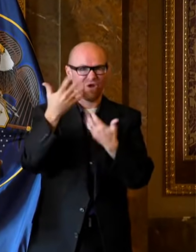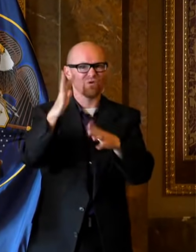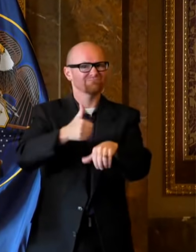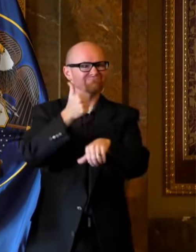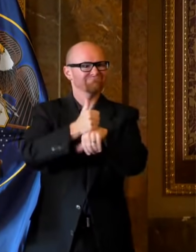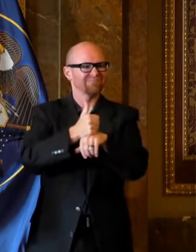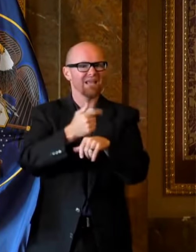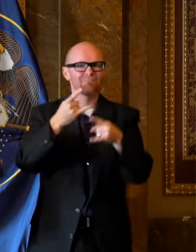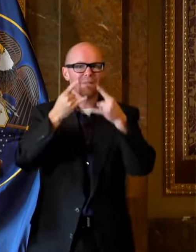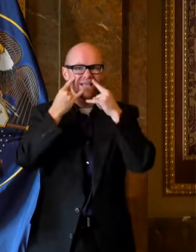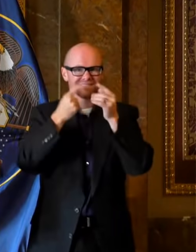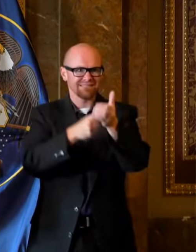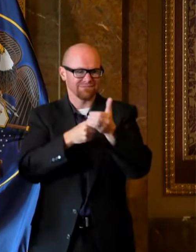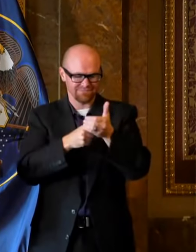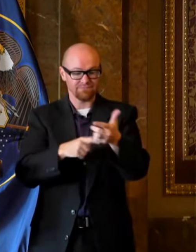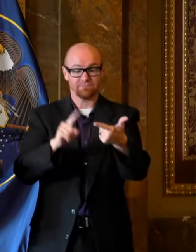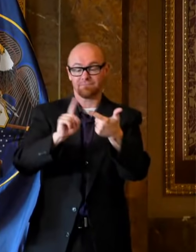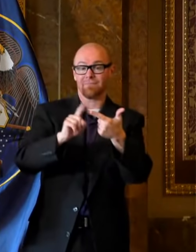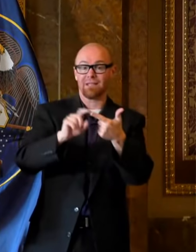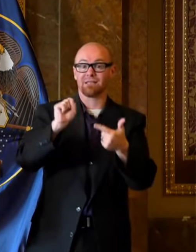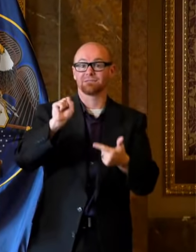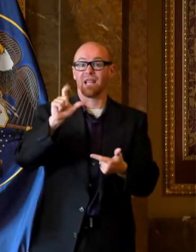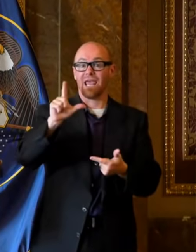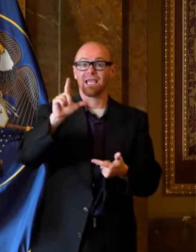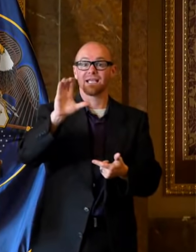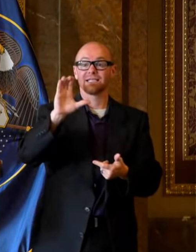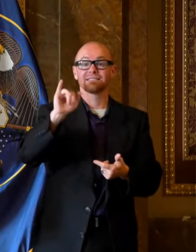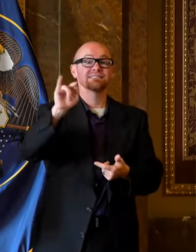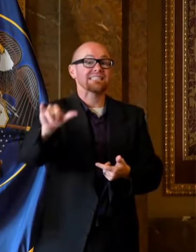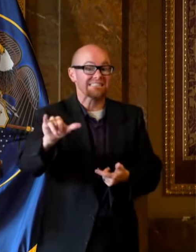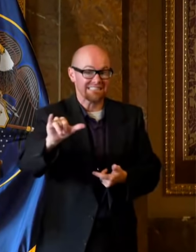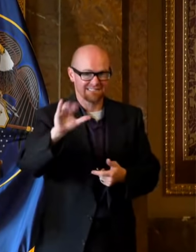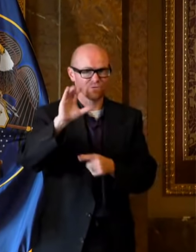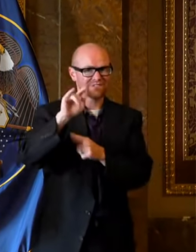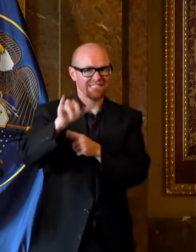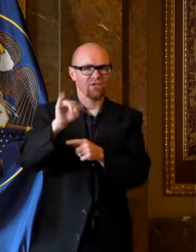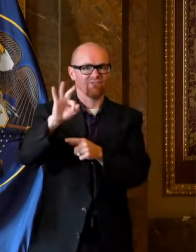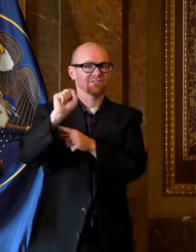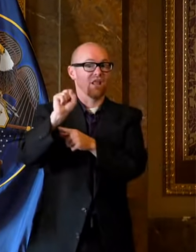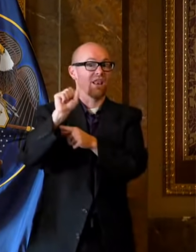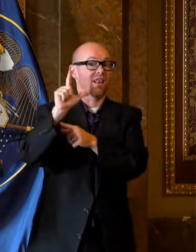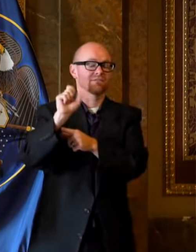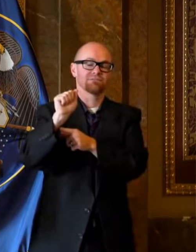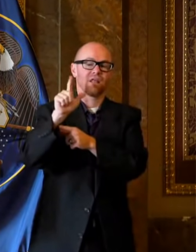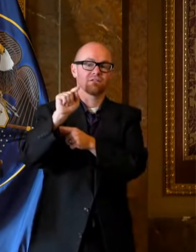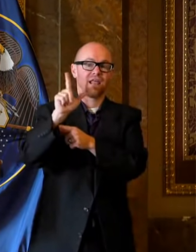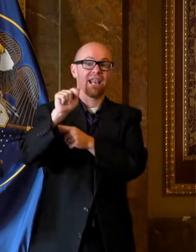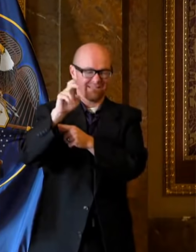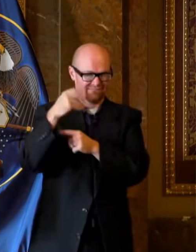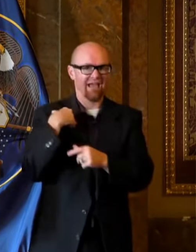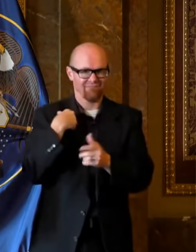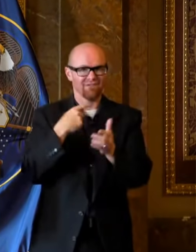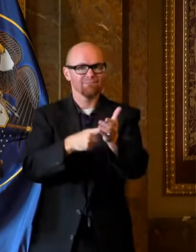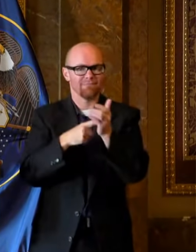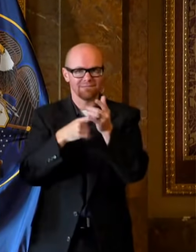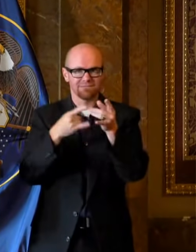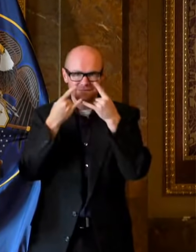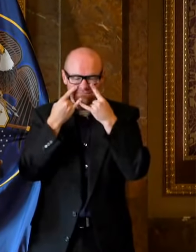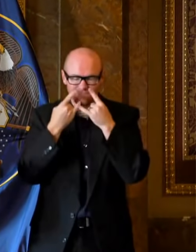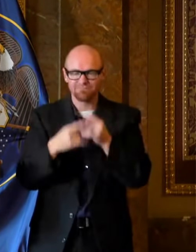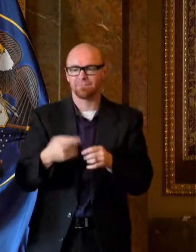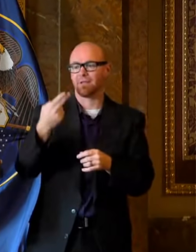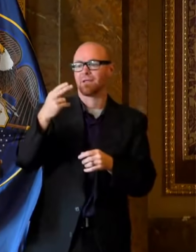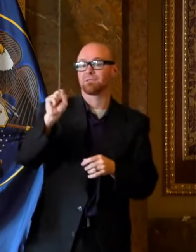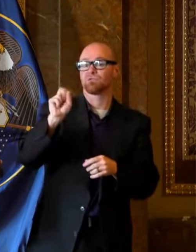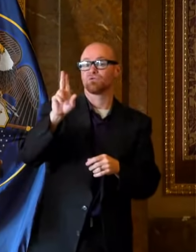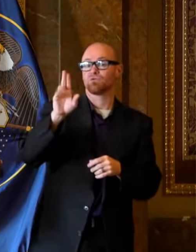mandate in Salt Lake City, the largest municipality in the state. We have a hybrid mandate in Summit County, which is